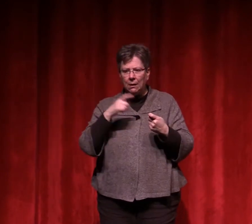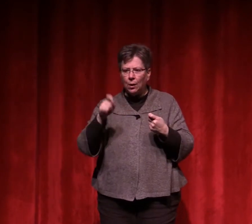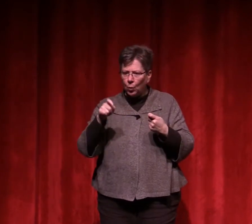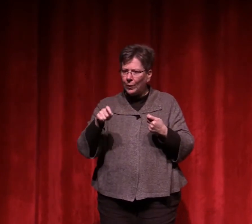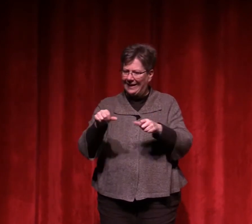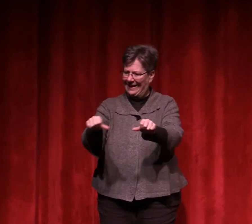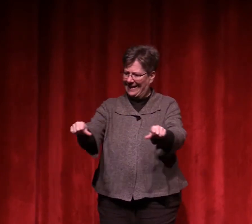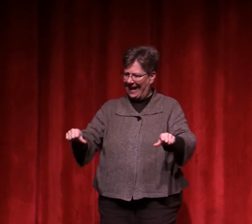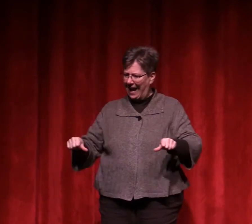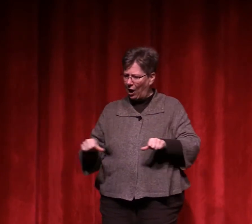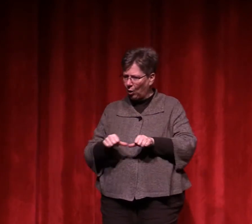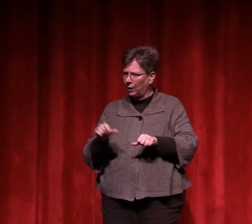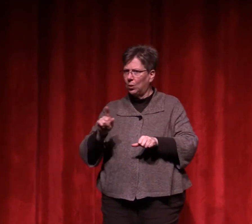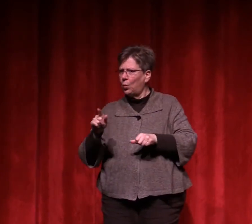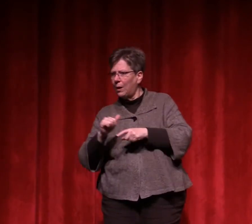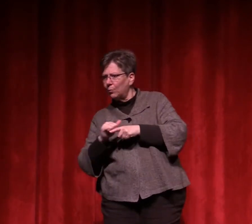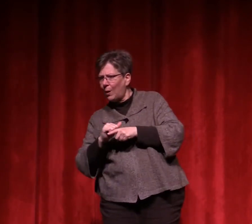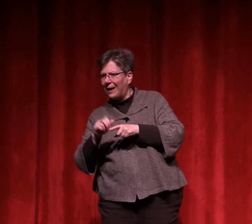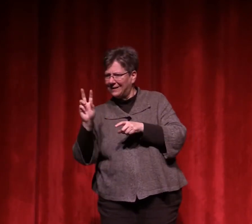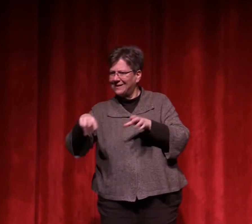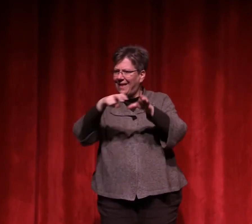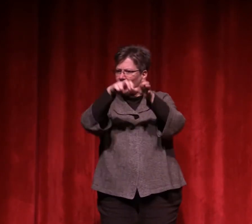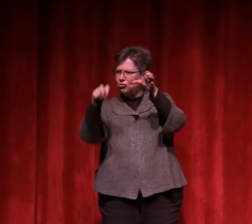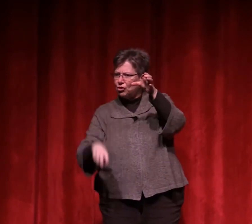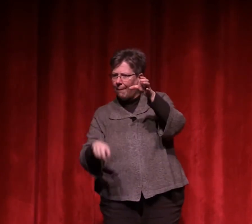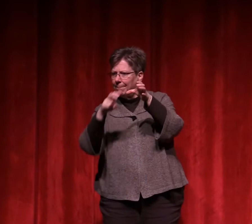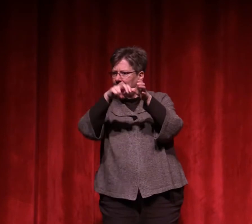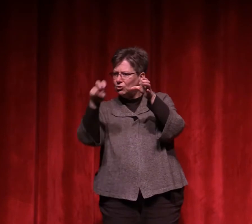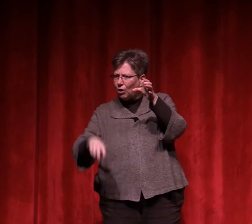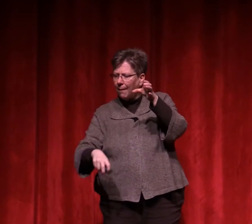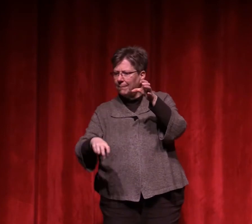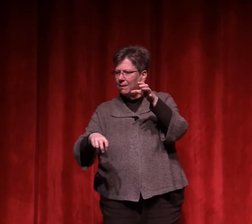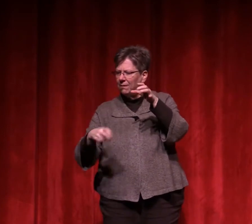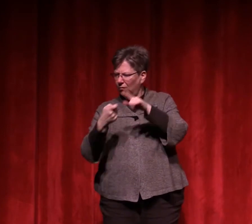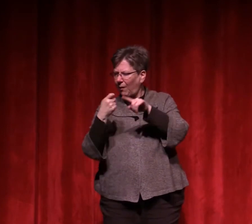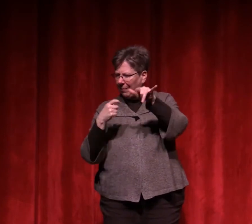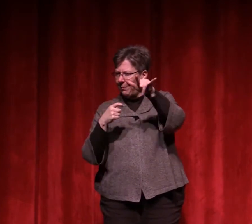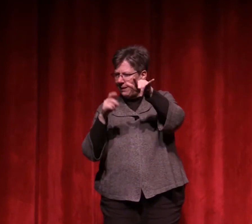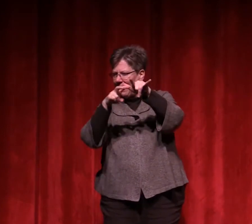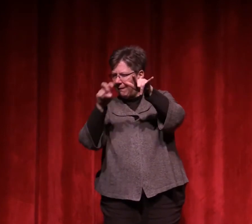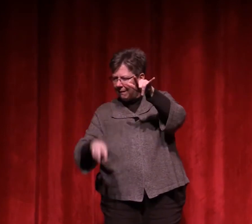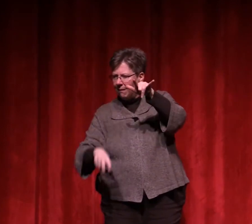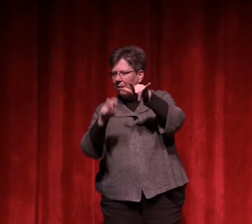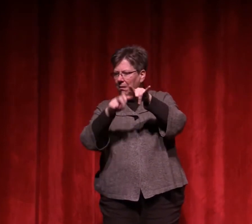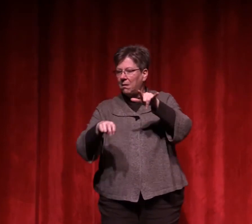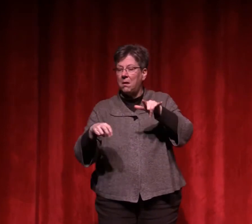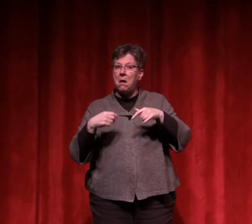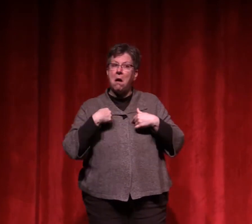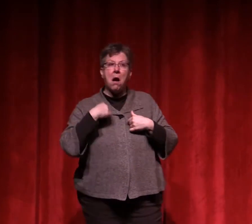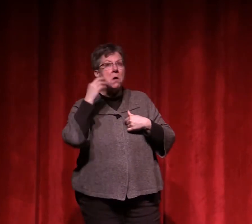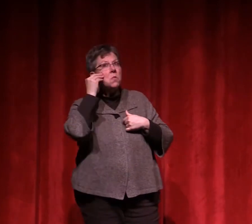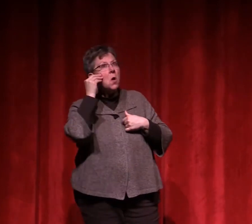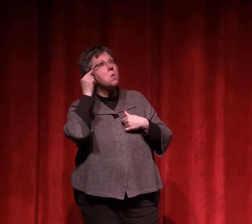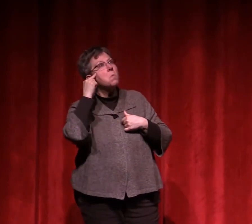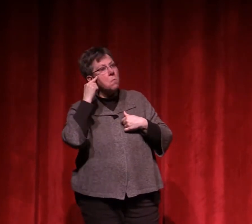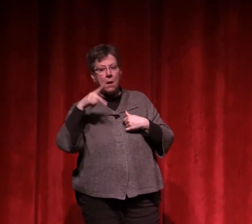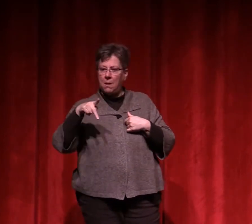And I saw that as an opportunity to pitch Plains, Montana, my